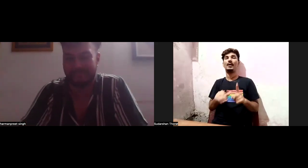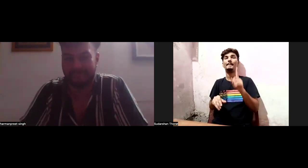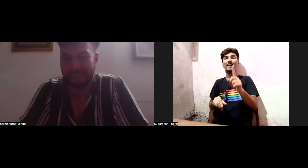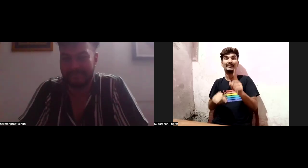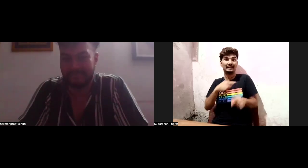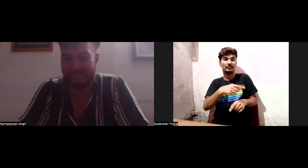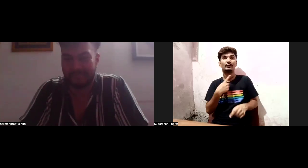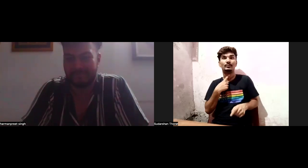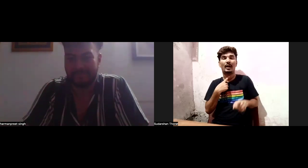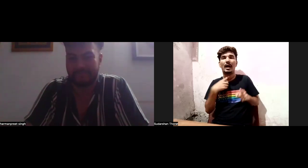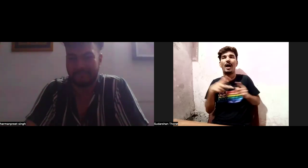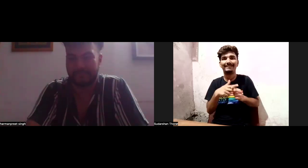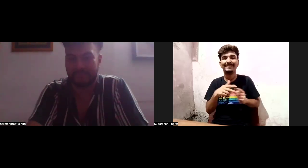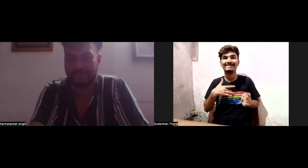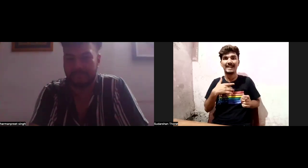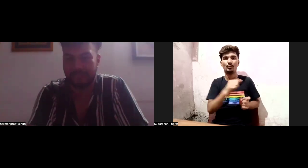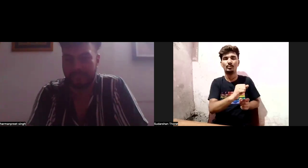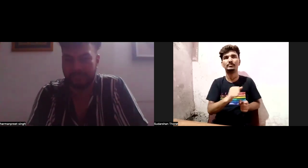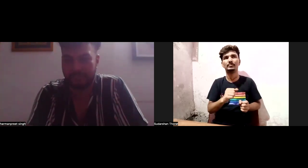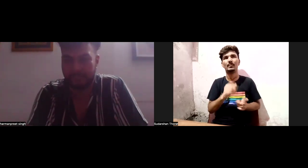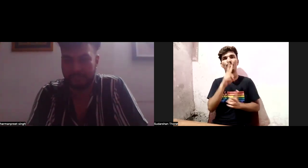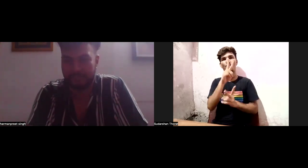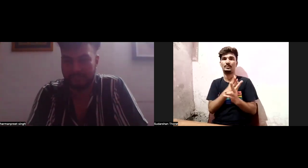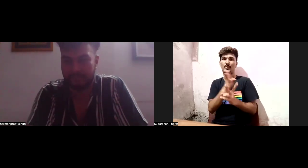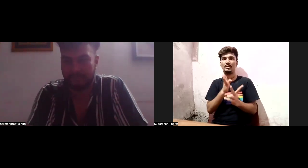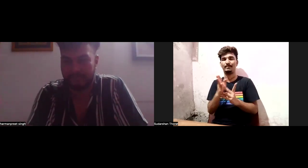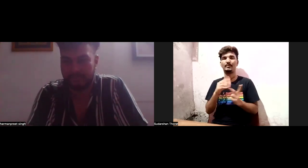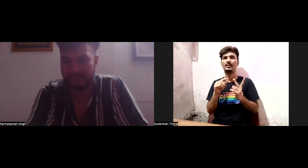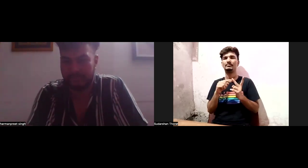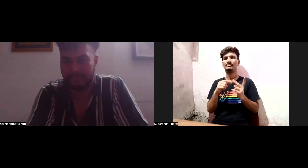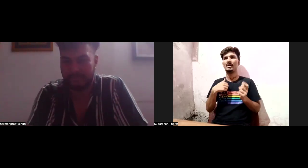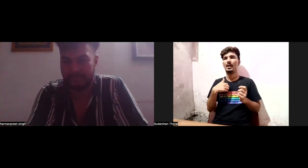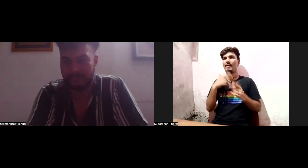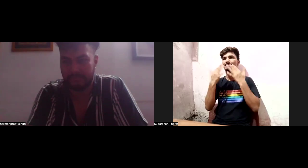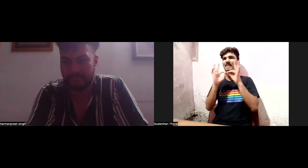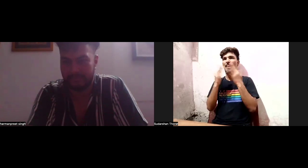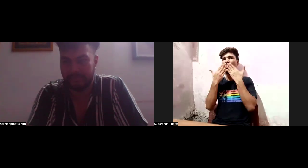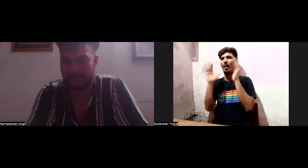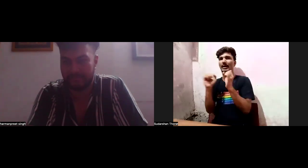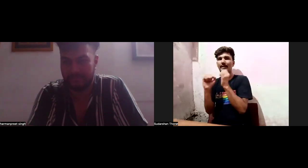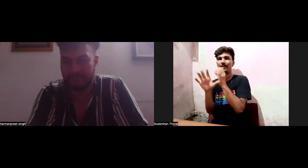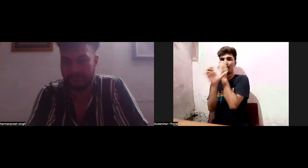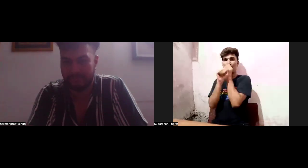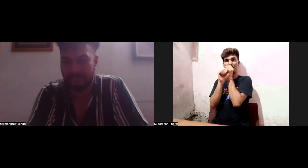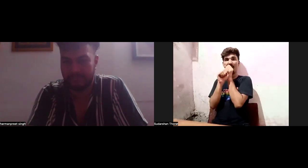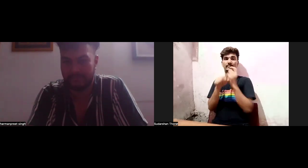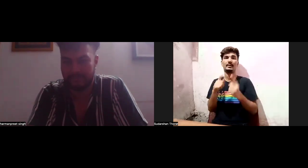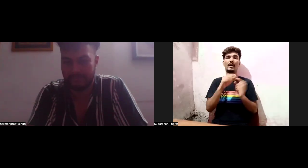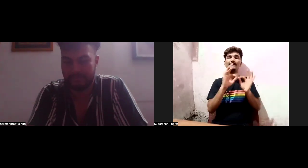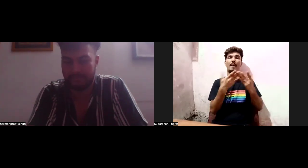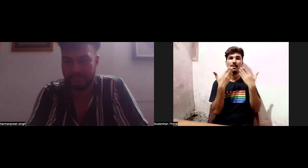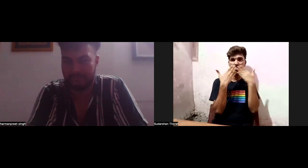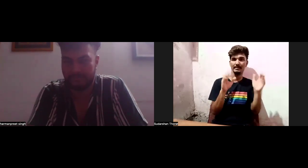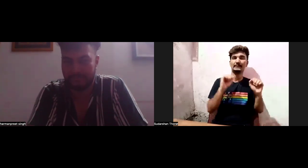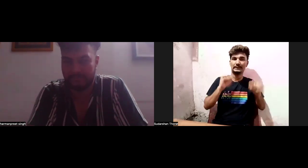thing, whether the one person where who want to actually go ahead with the another partner but really can't due